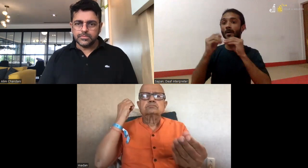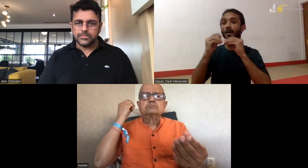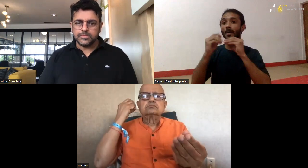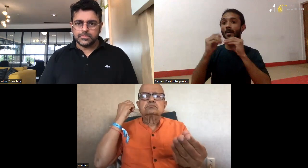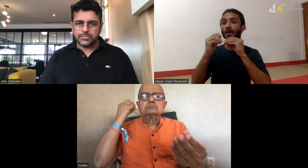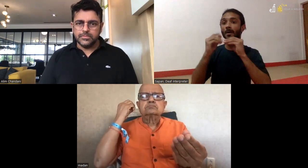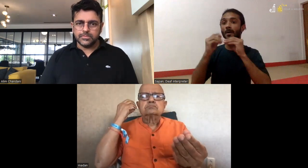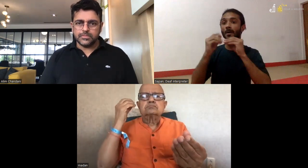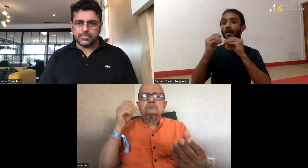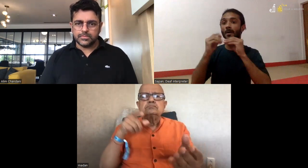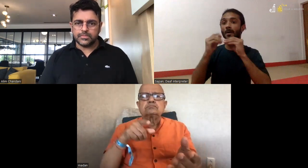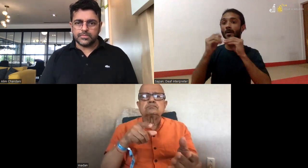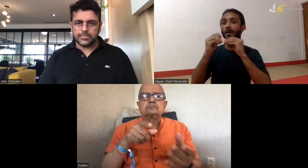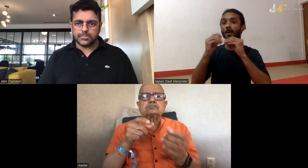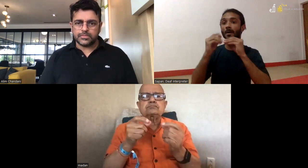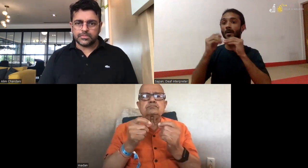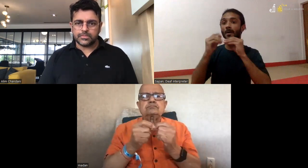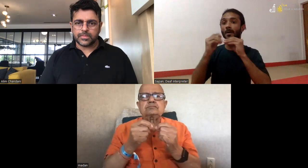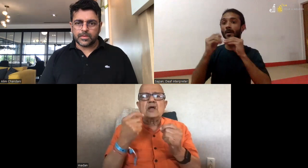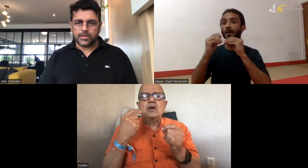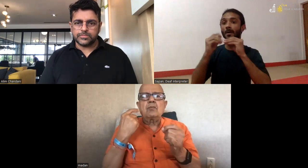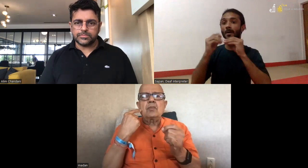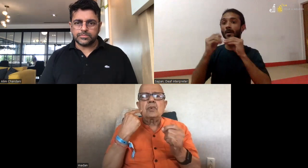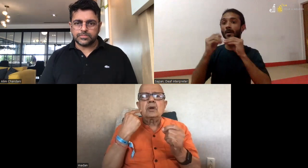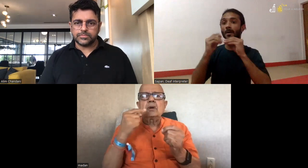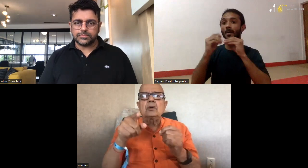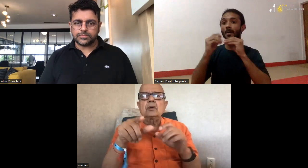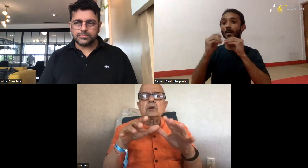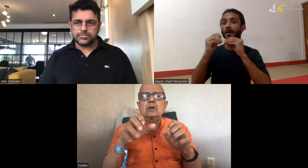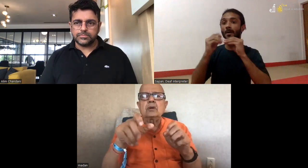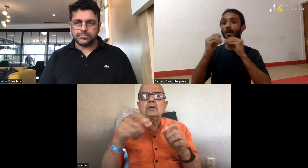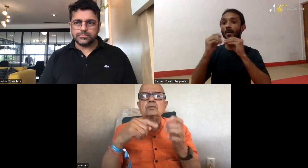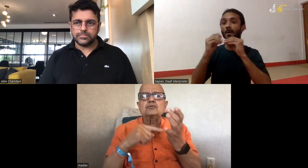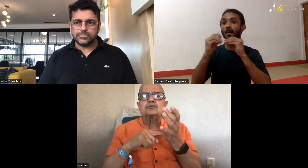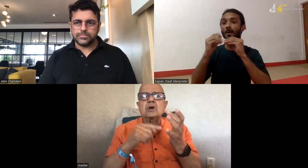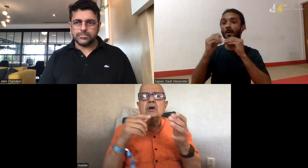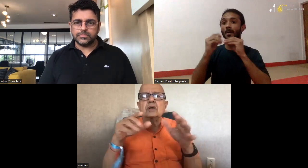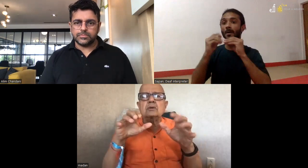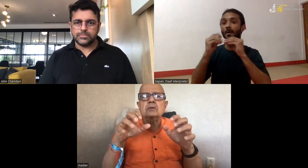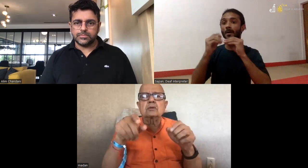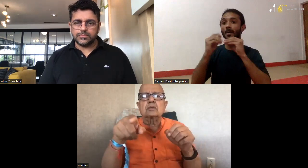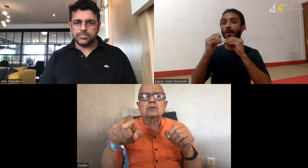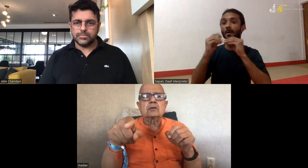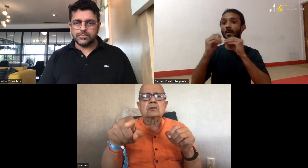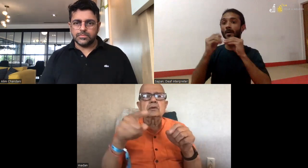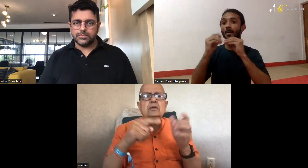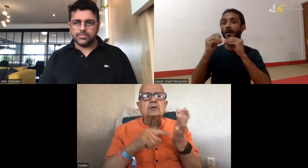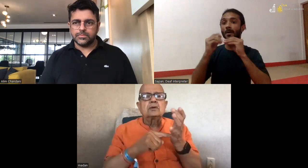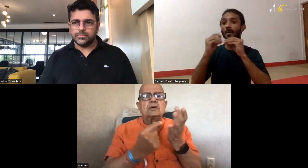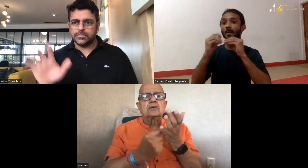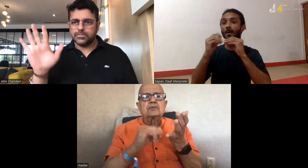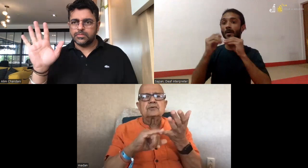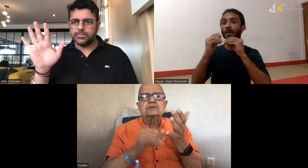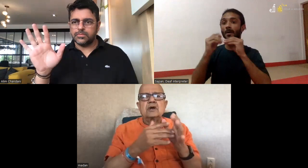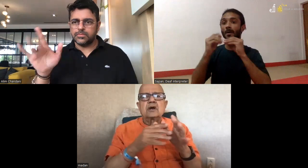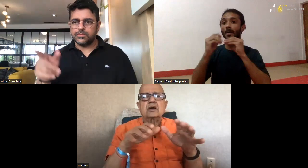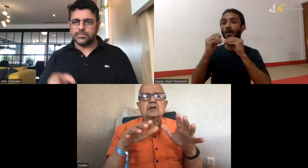All the teachers sign there. They're mostly deaf teachers, and they have to have a certificate. All hearing people must